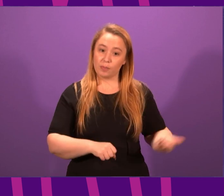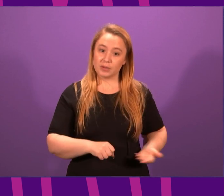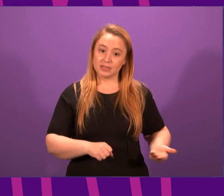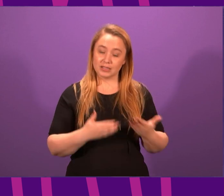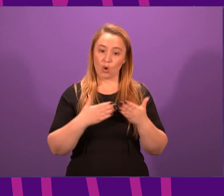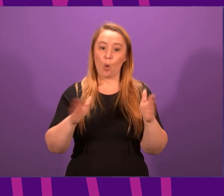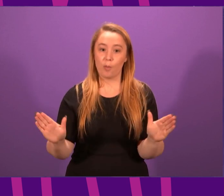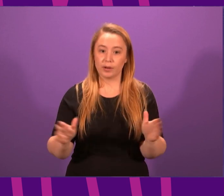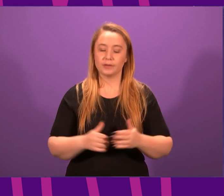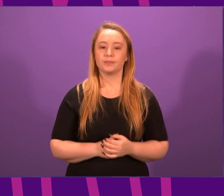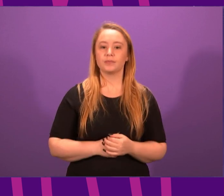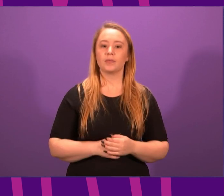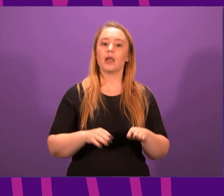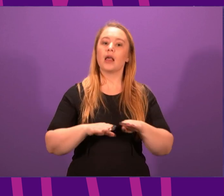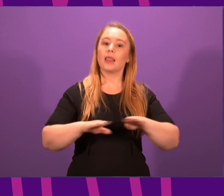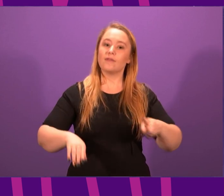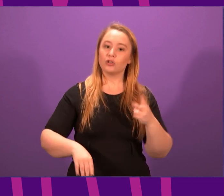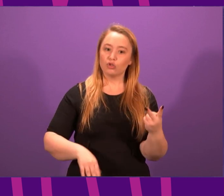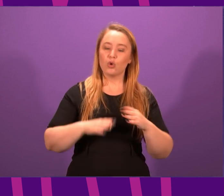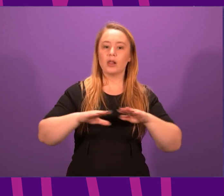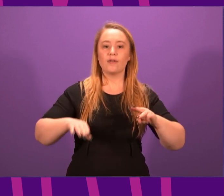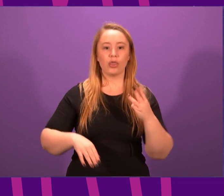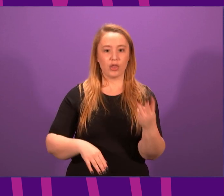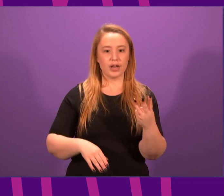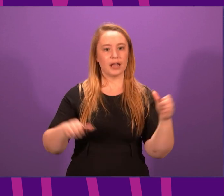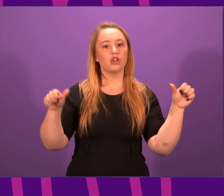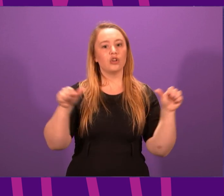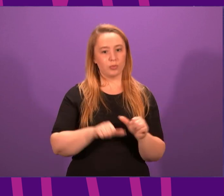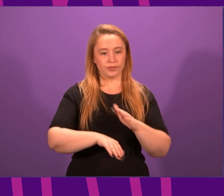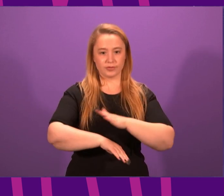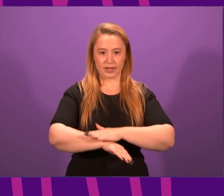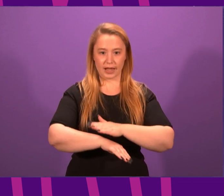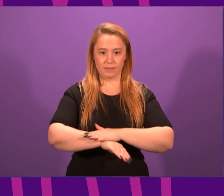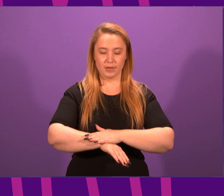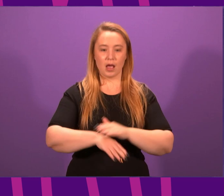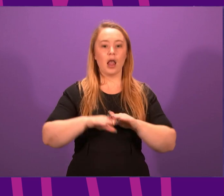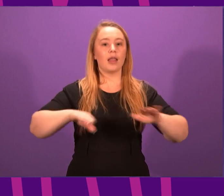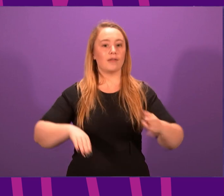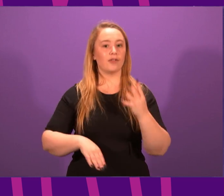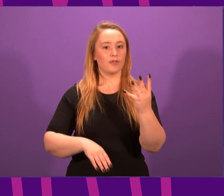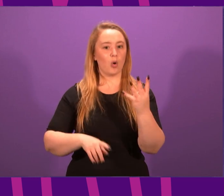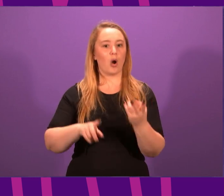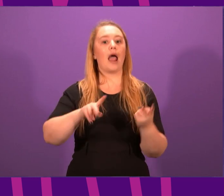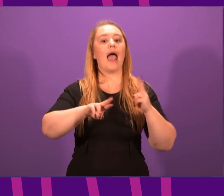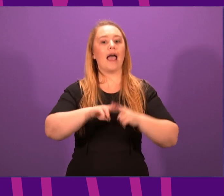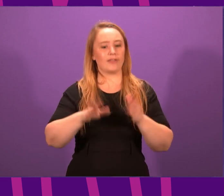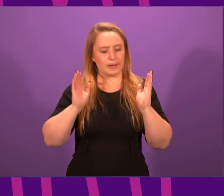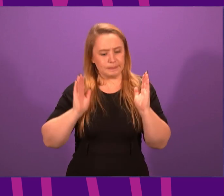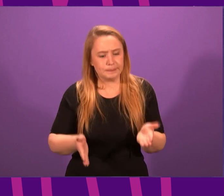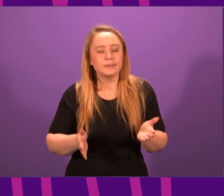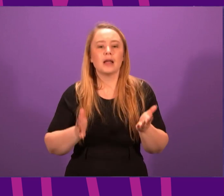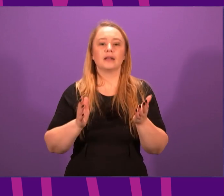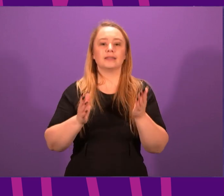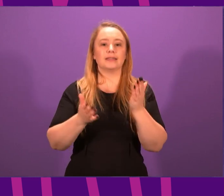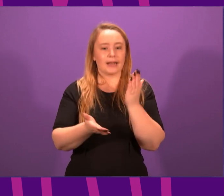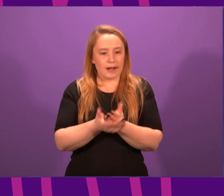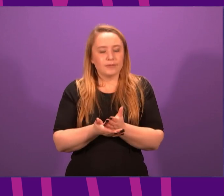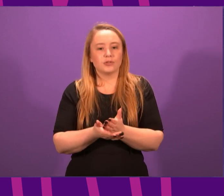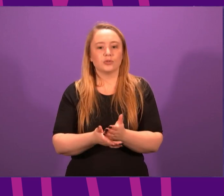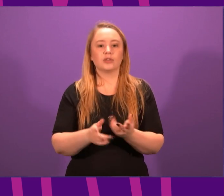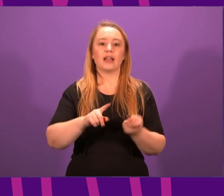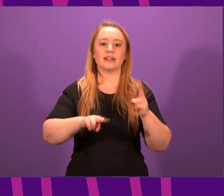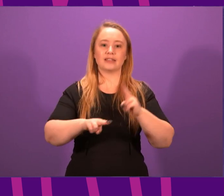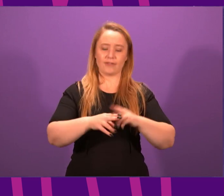3 are intended to apply for short periods of time, and level 4 will be deployed only if absolutely necessary as a short, sharp intervention to